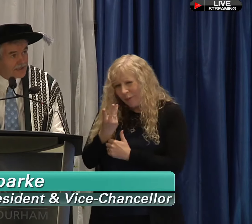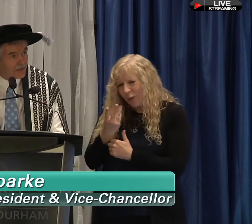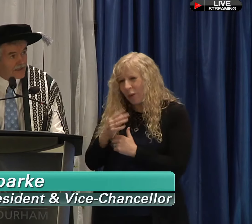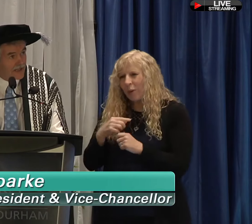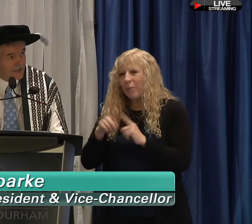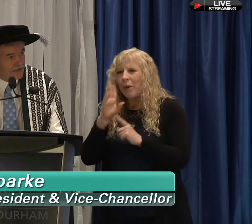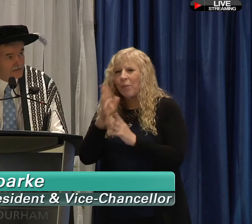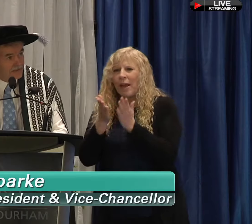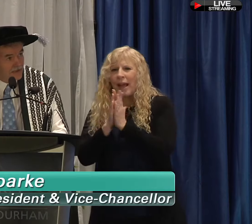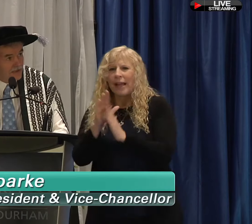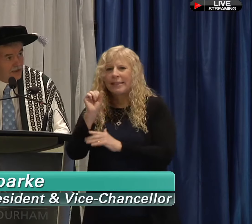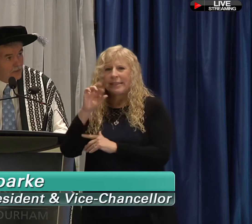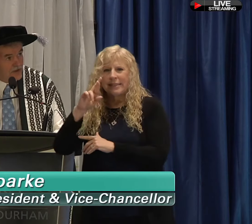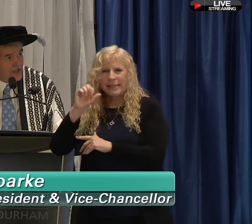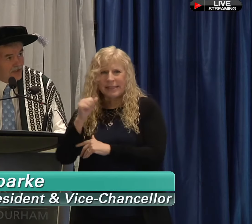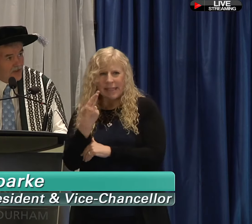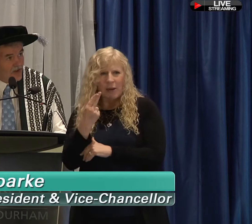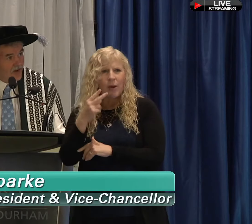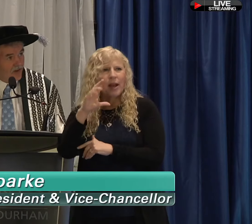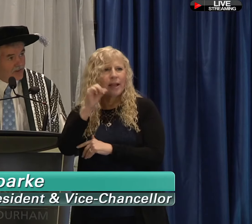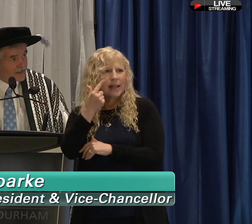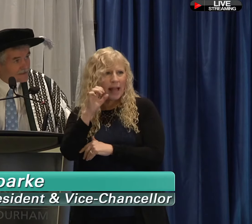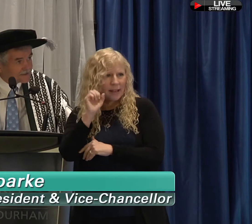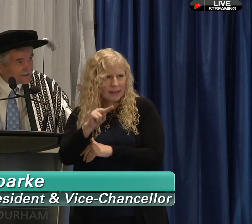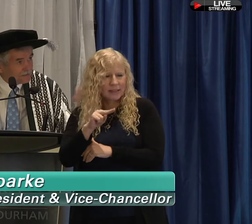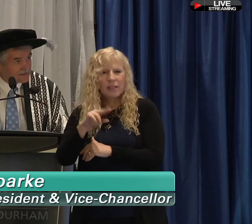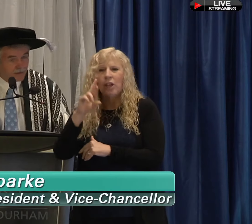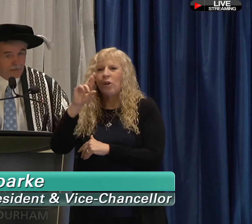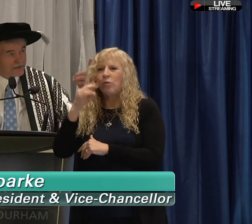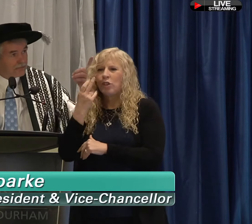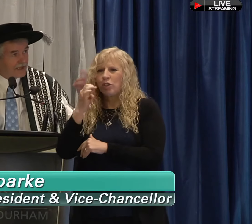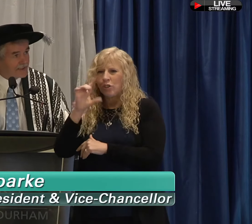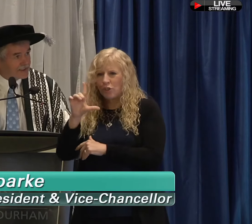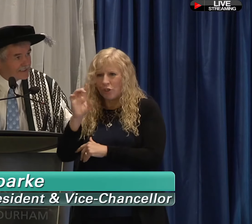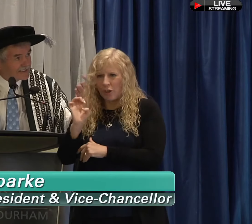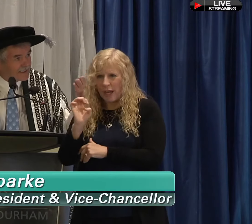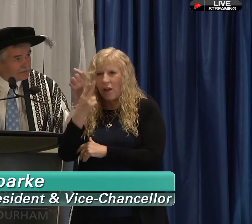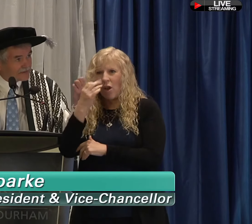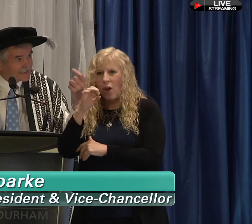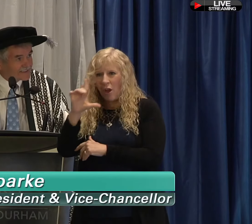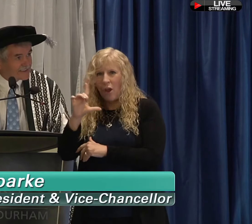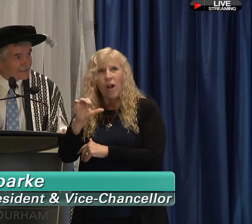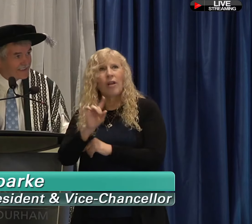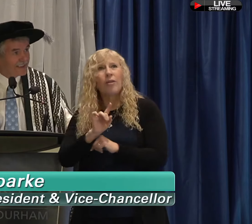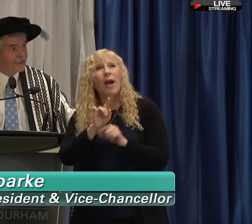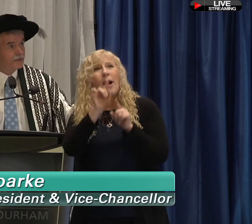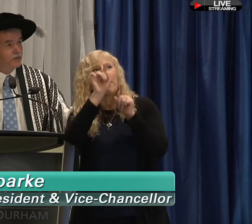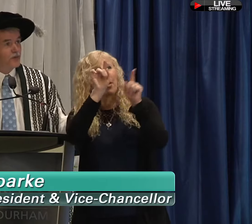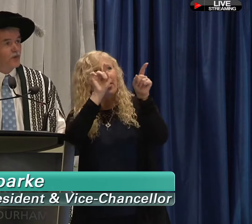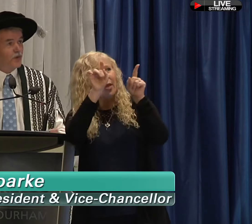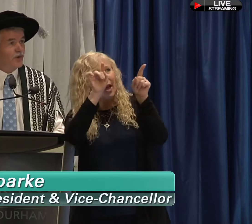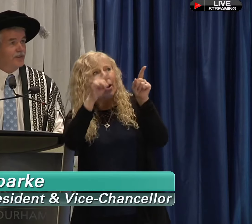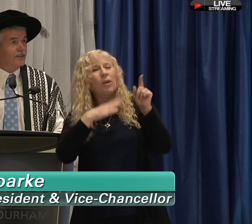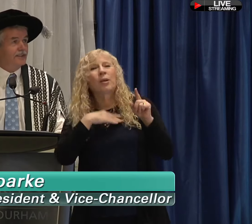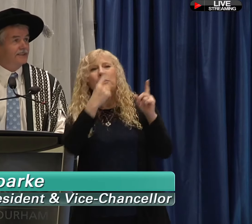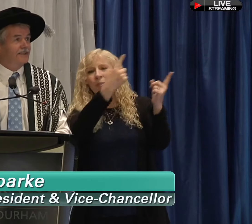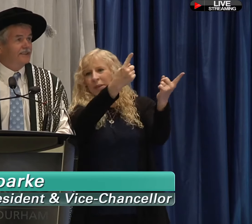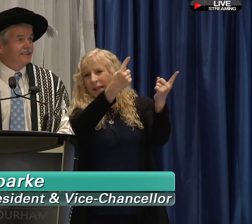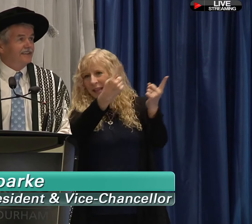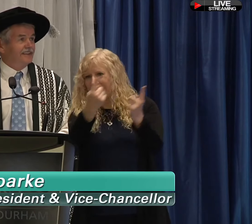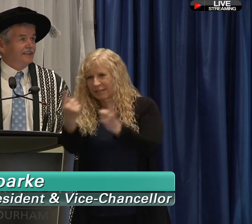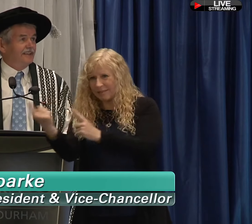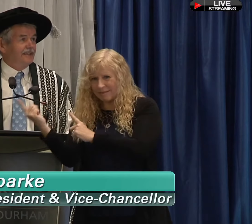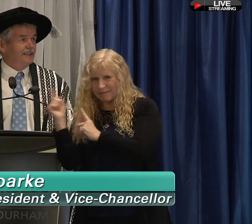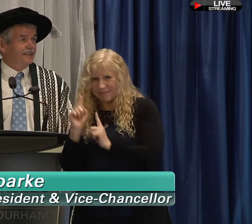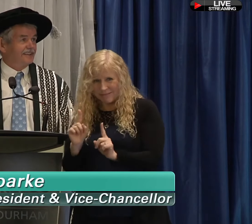ask Sarah Gallen and Rochelle Hall to come on. They're up in the balcony. Please come forward.